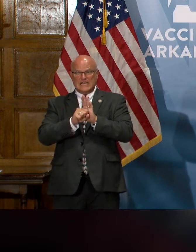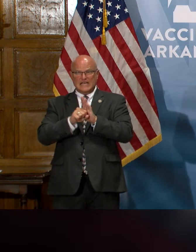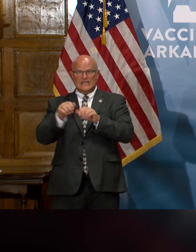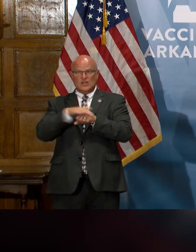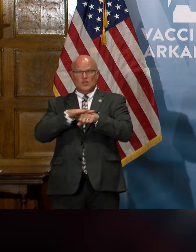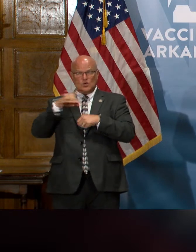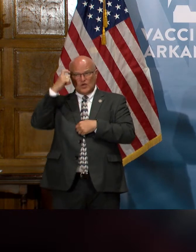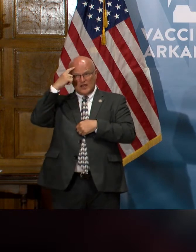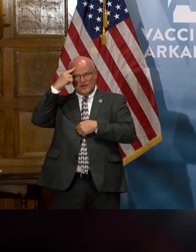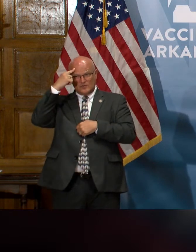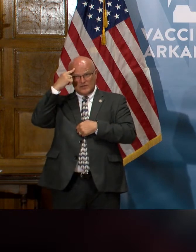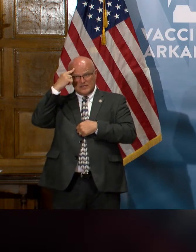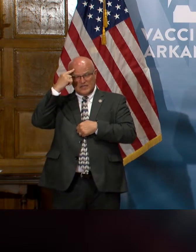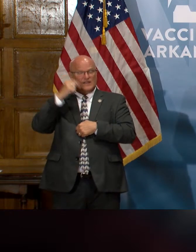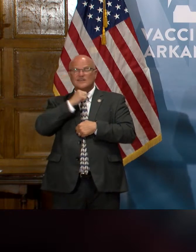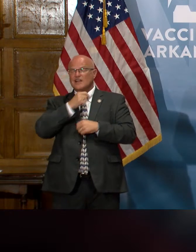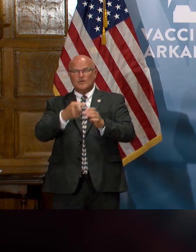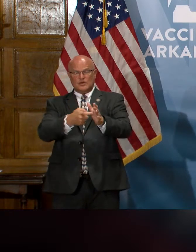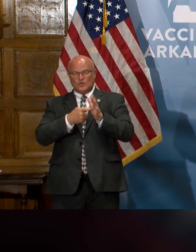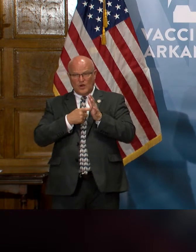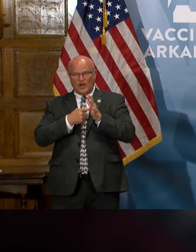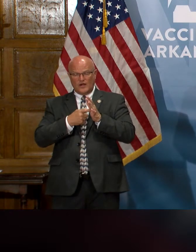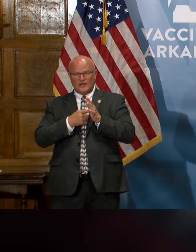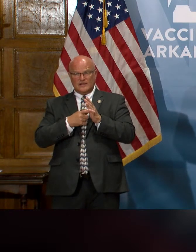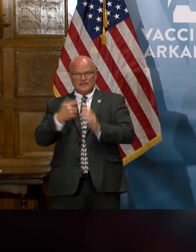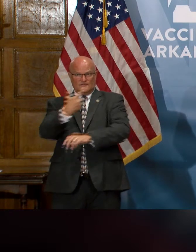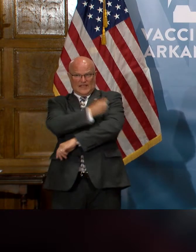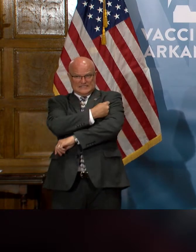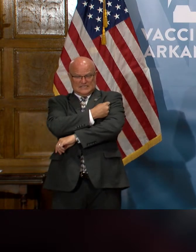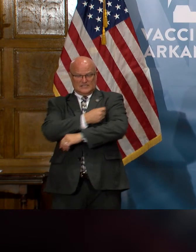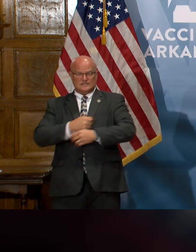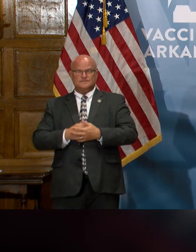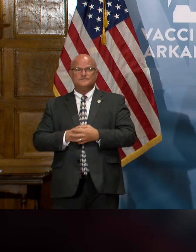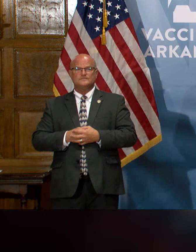from requiring employees to get the vaccine?